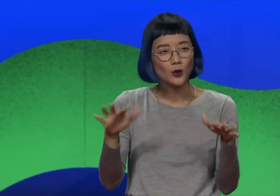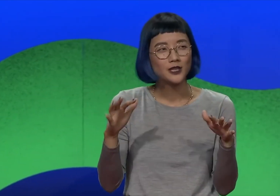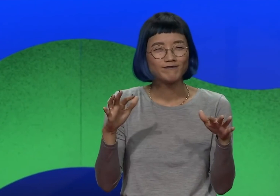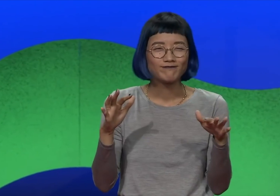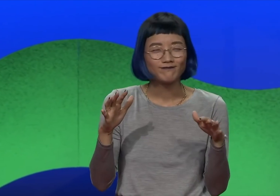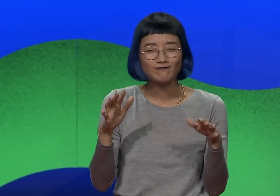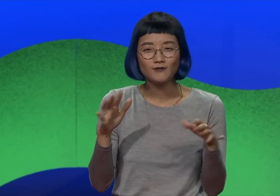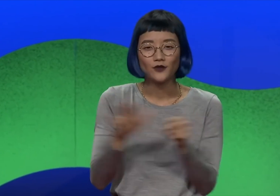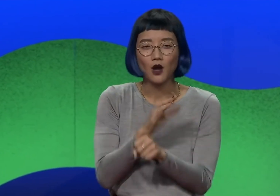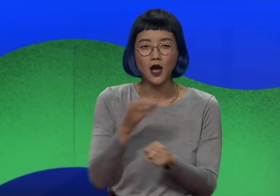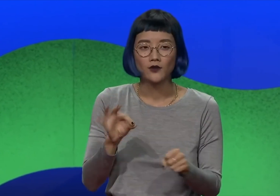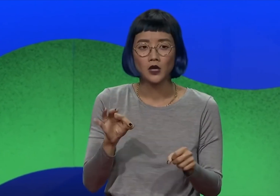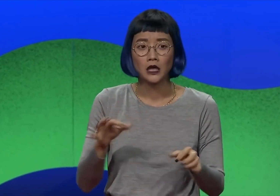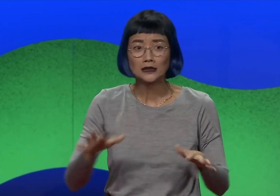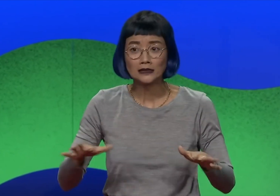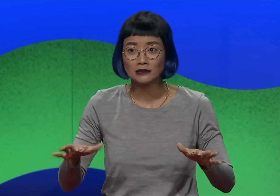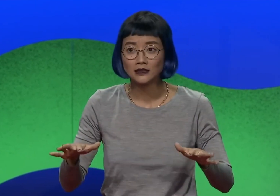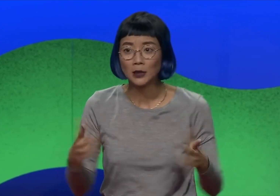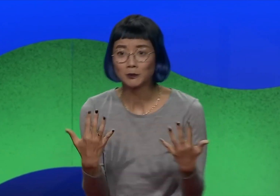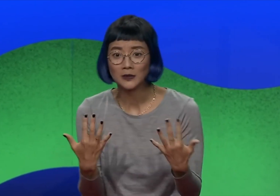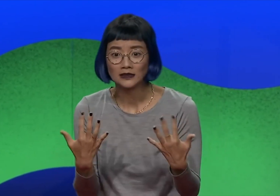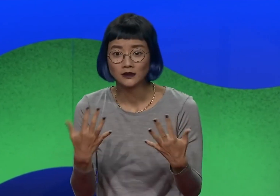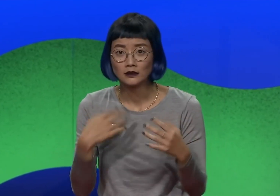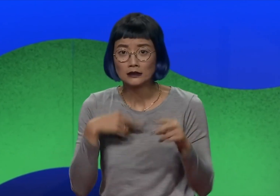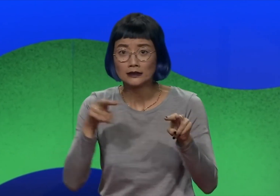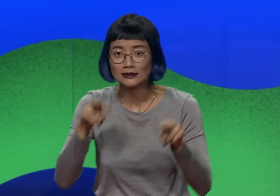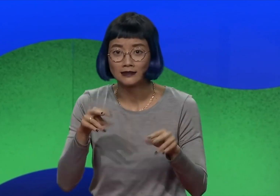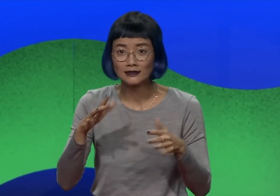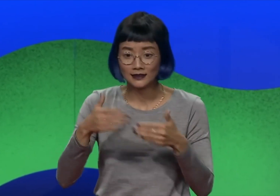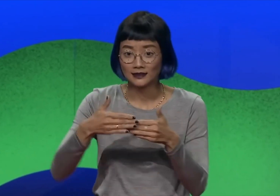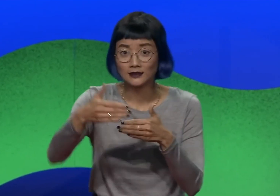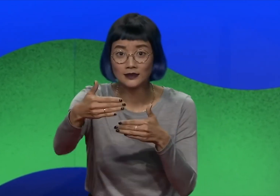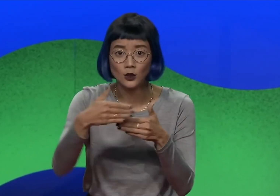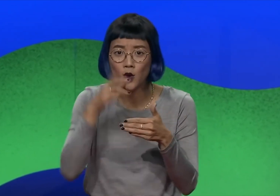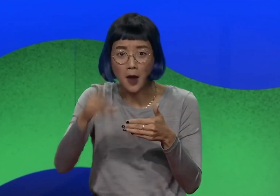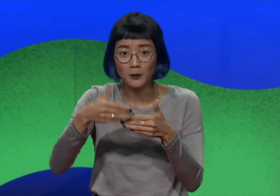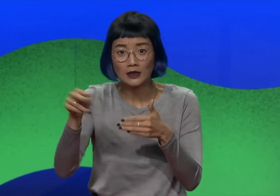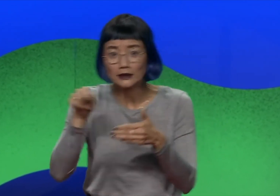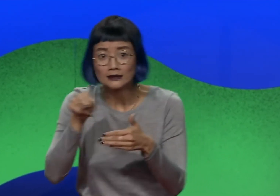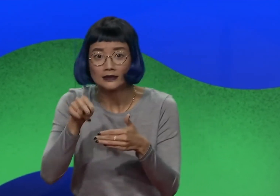people are respected. William Stokoe touches the hearts of millions of people in America.